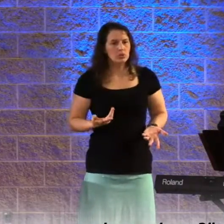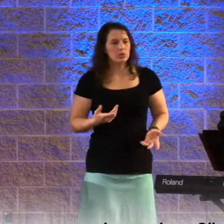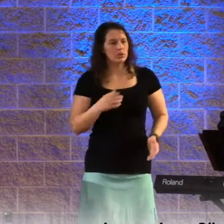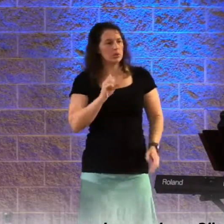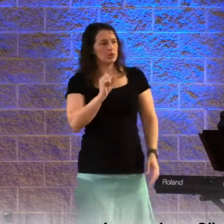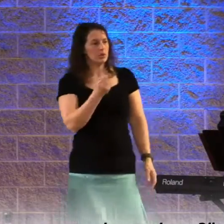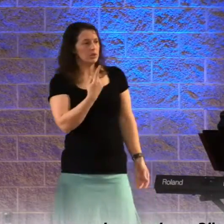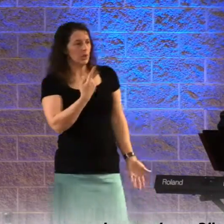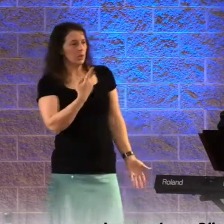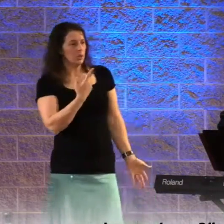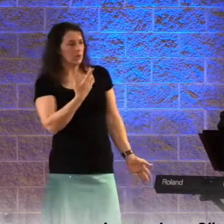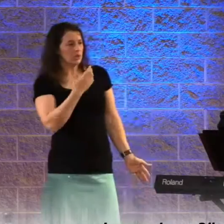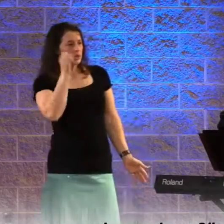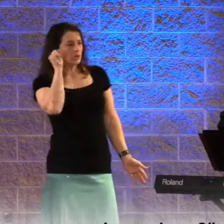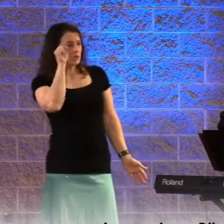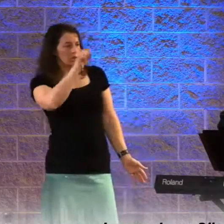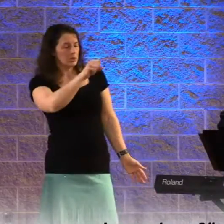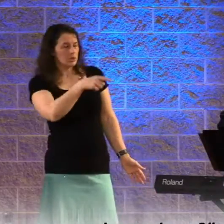No one, sir, she said.